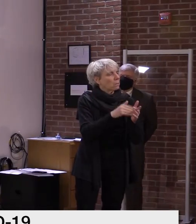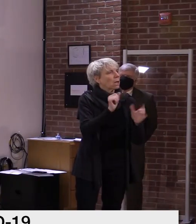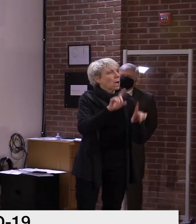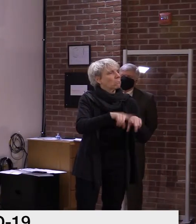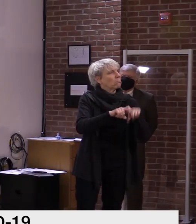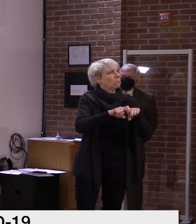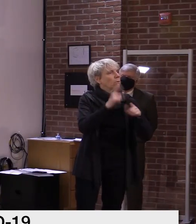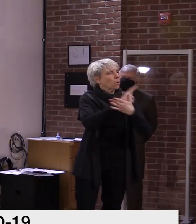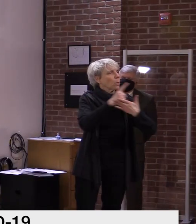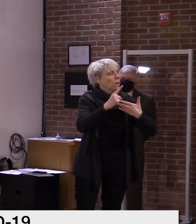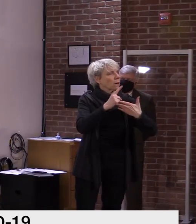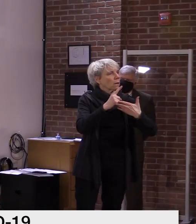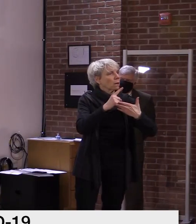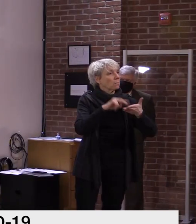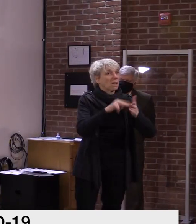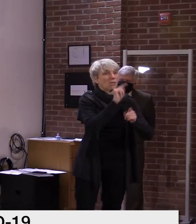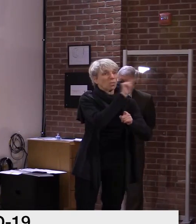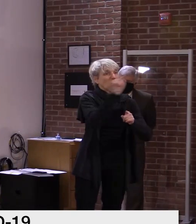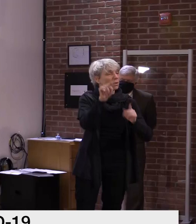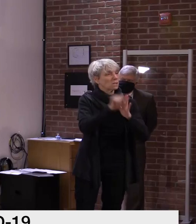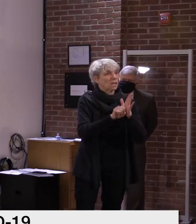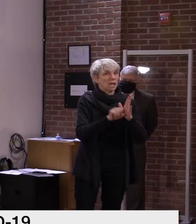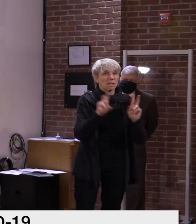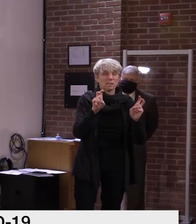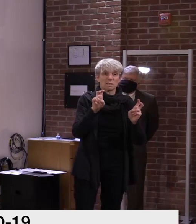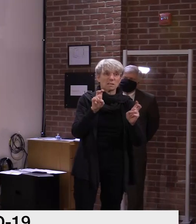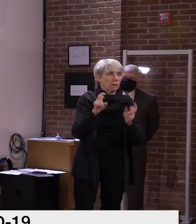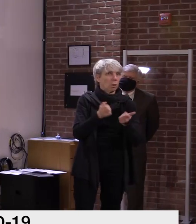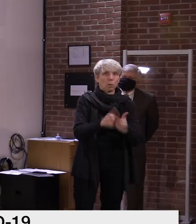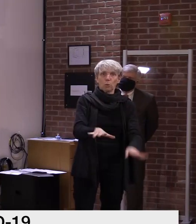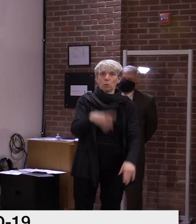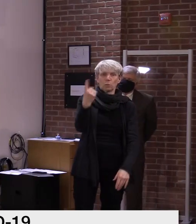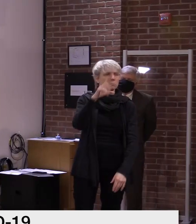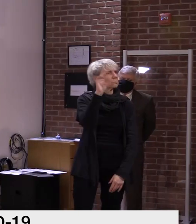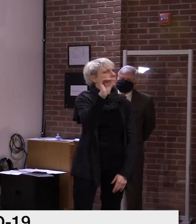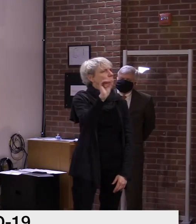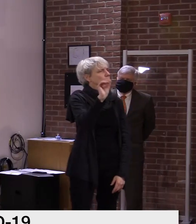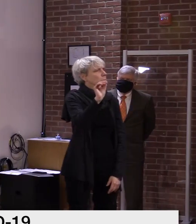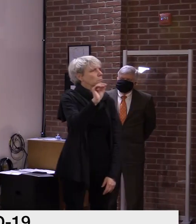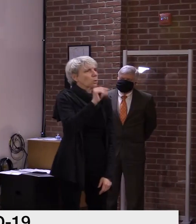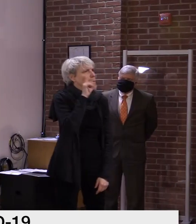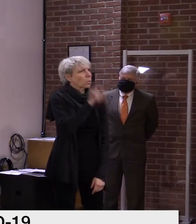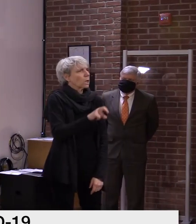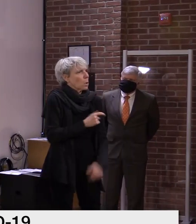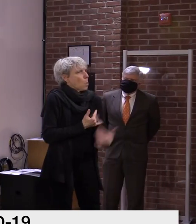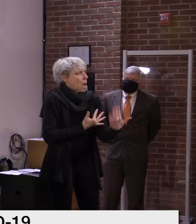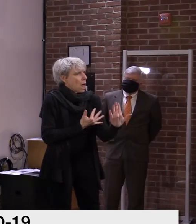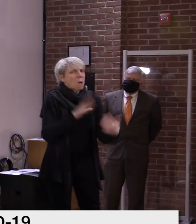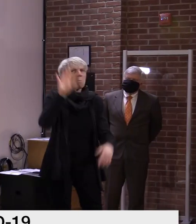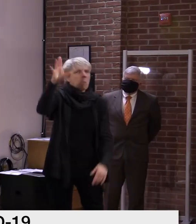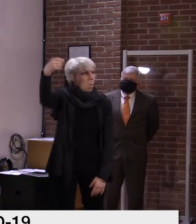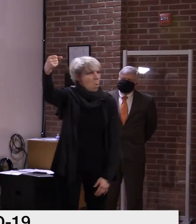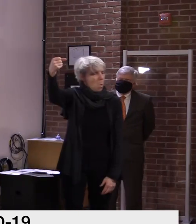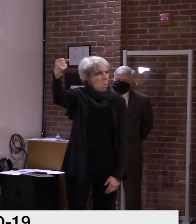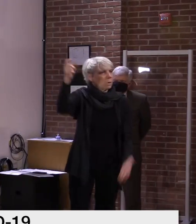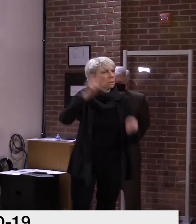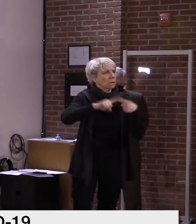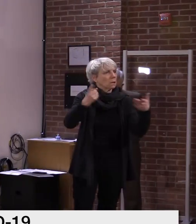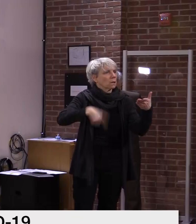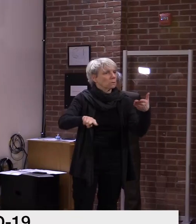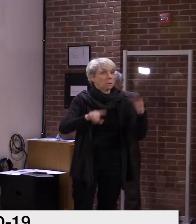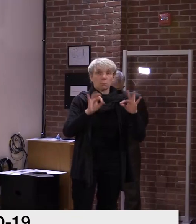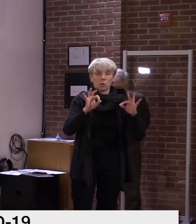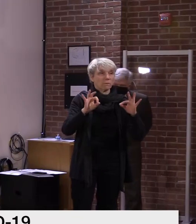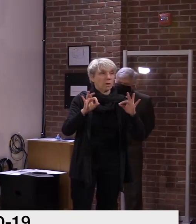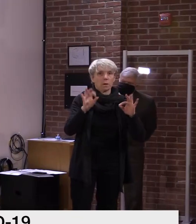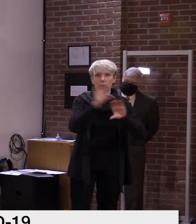nobody loses in some respects, and I think it's a good system because if you don't need it, you're not going to use it. Why